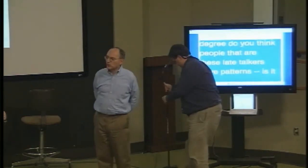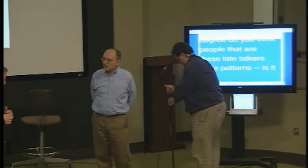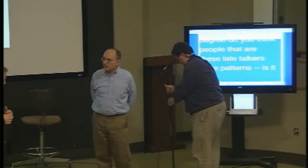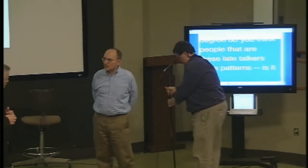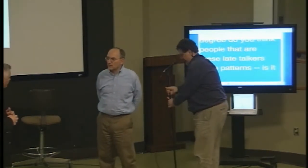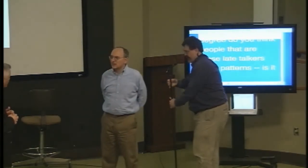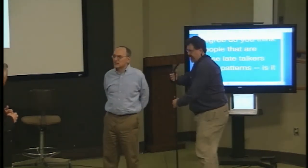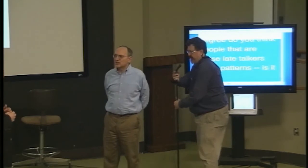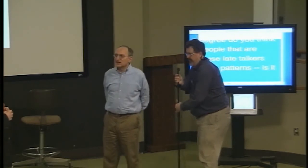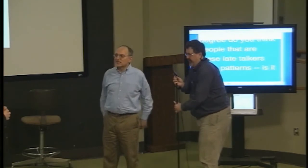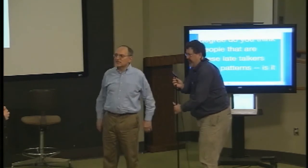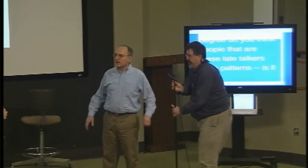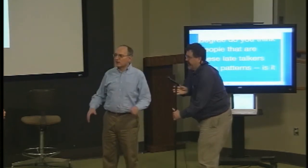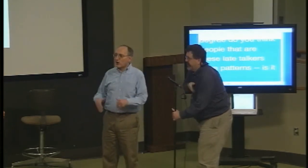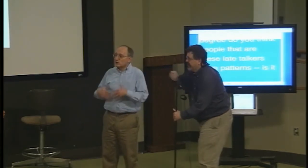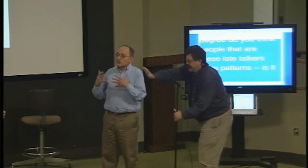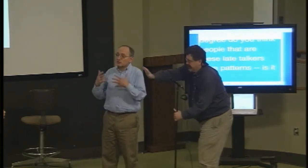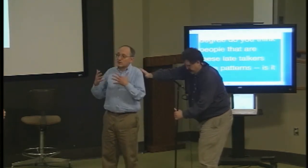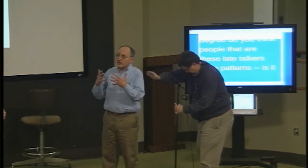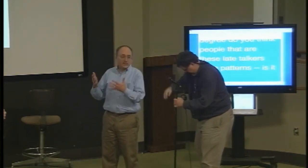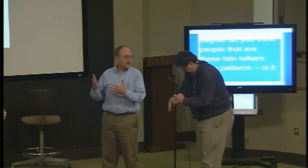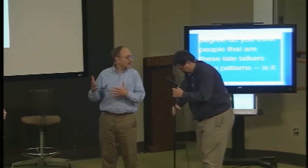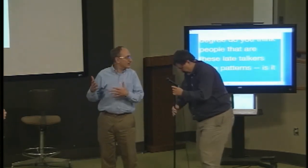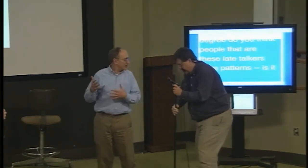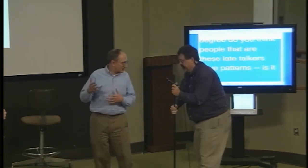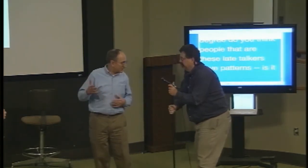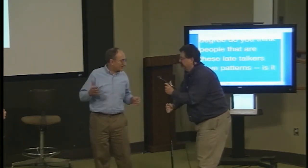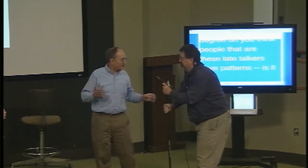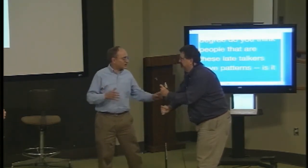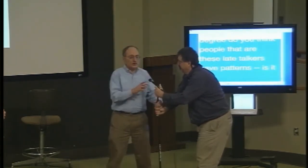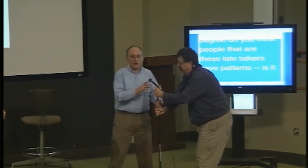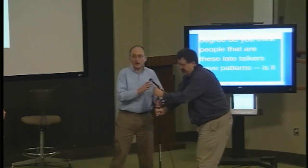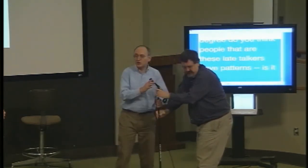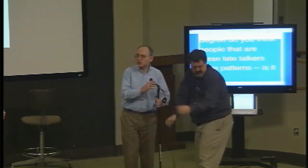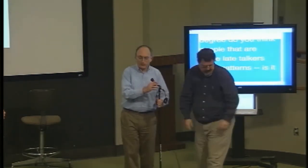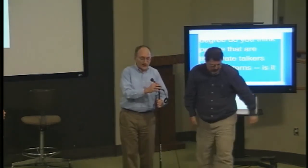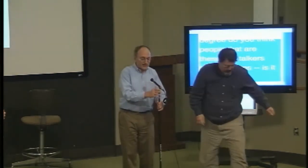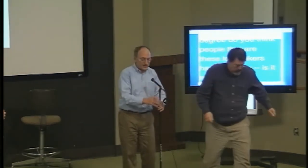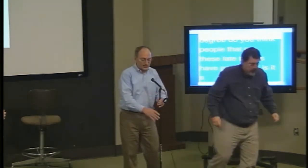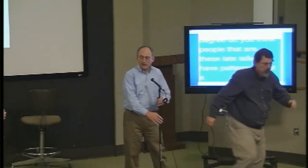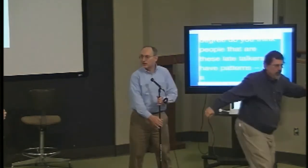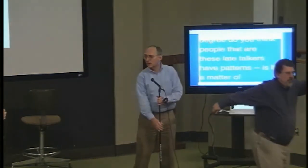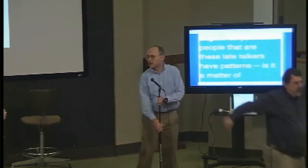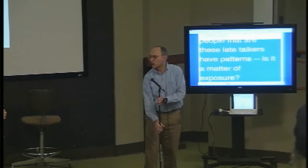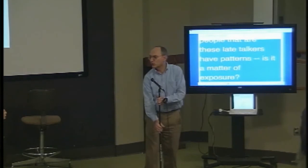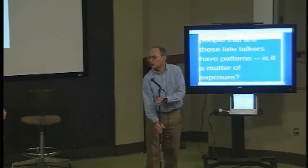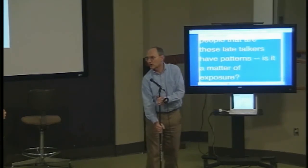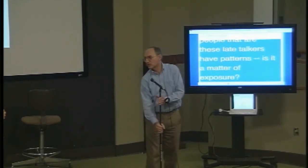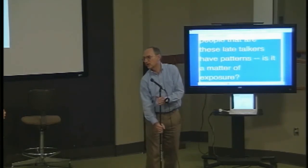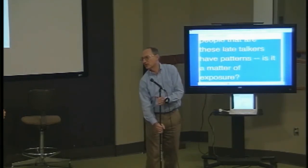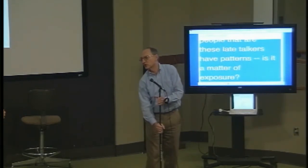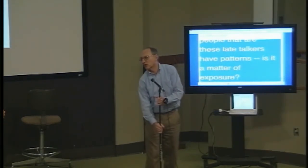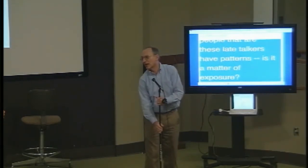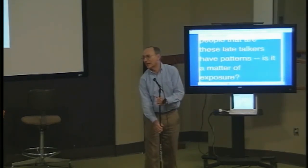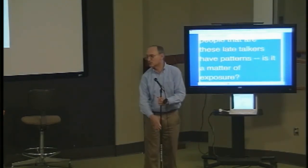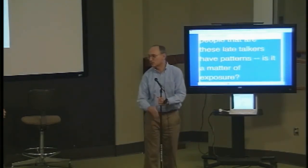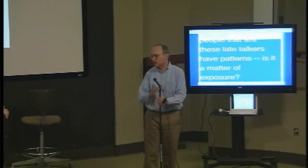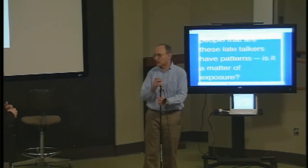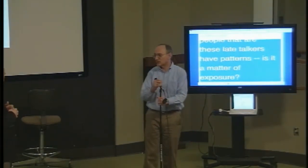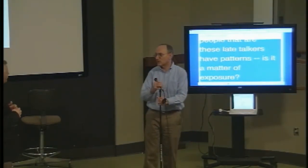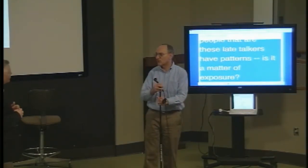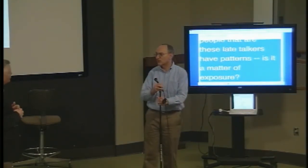that if you can train it, I mean, is it a matter? Are you just providing the? Are you just providing the exposure that the